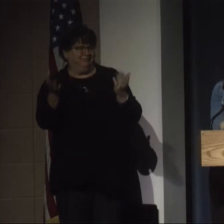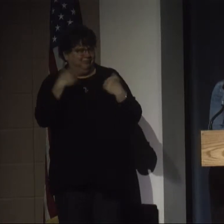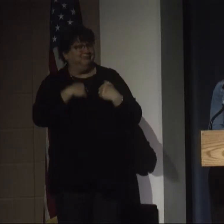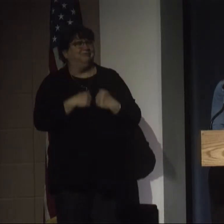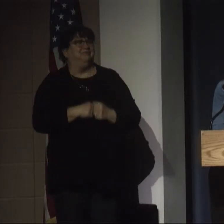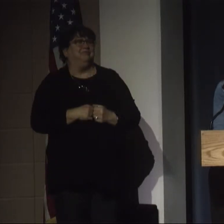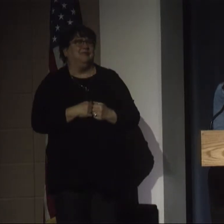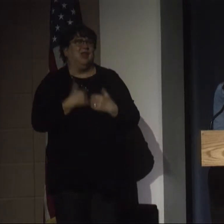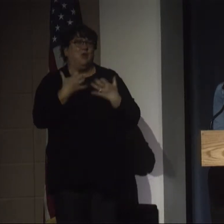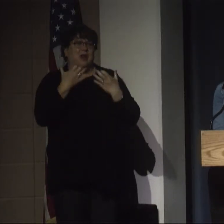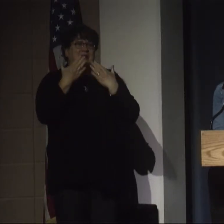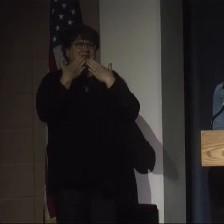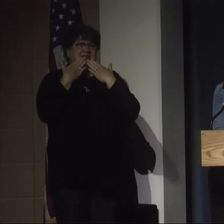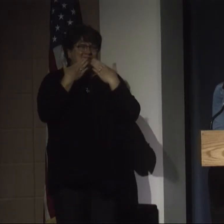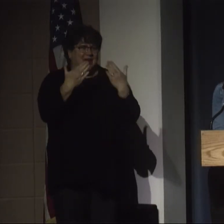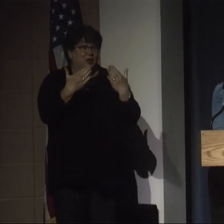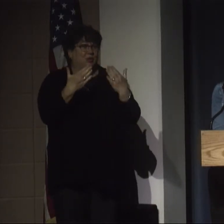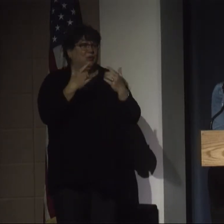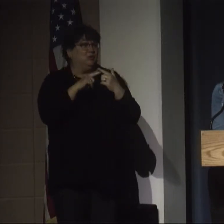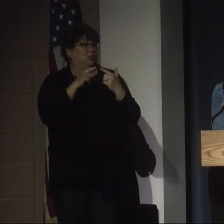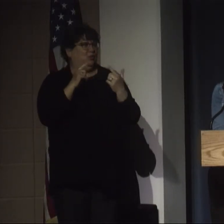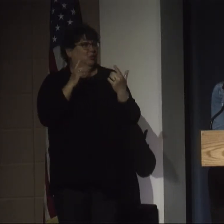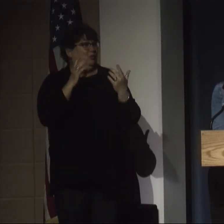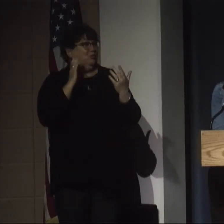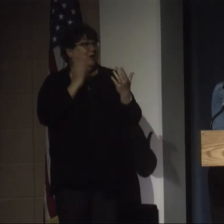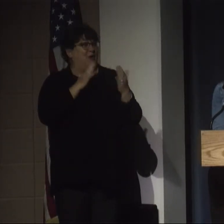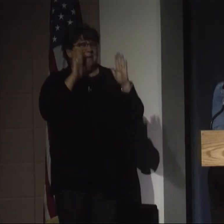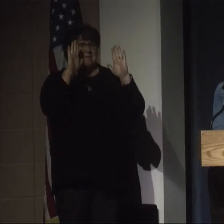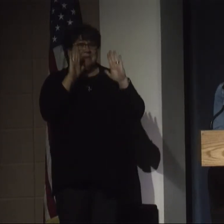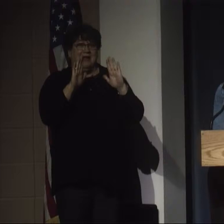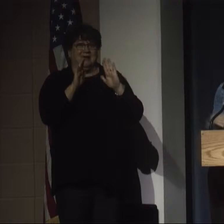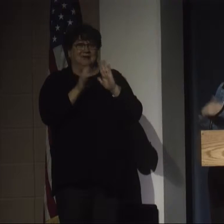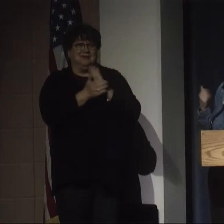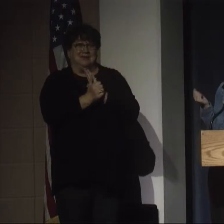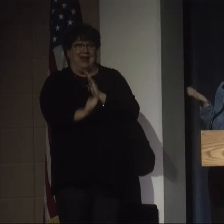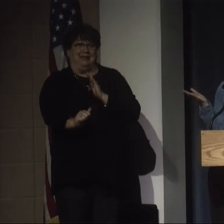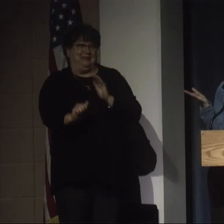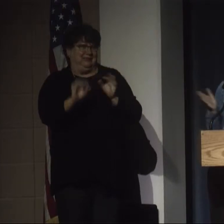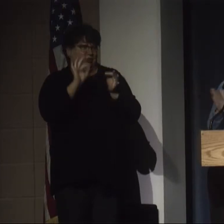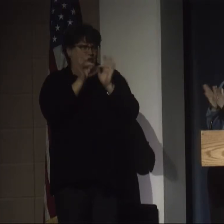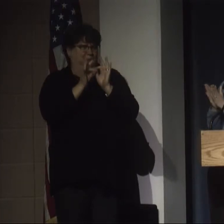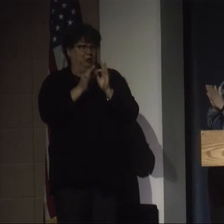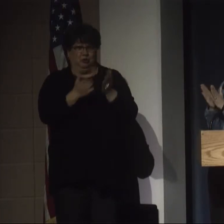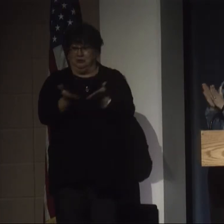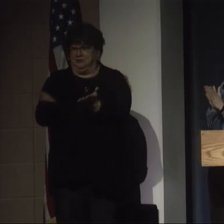a thank you to our amazing, talented interpreters.